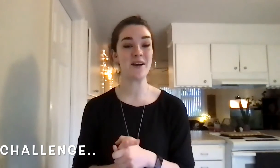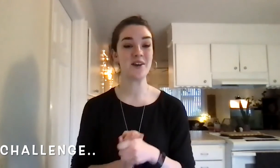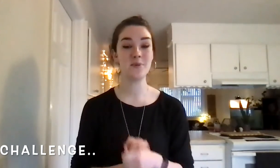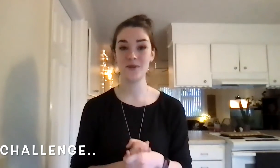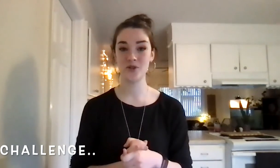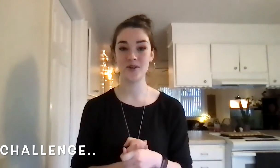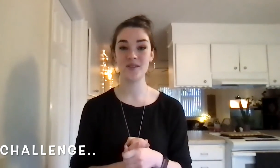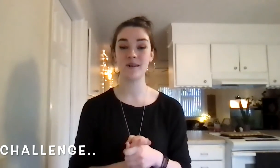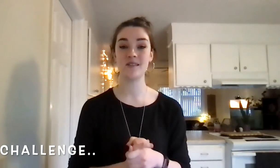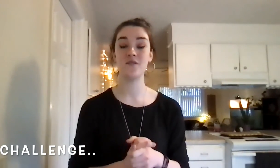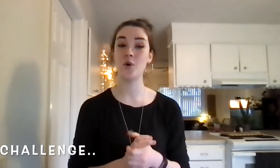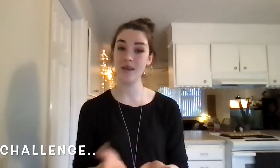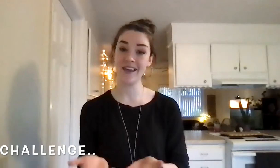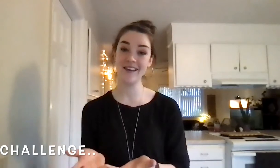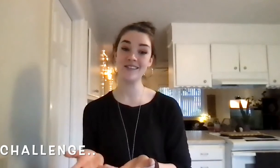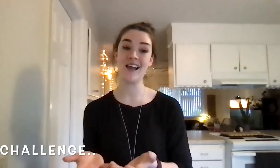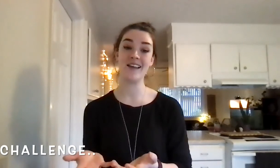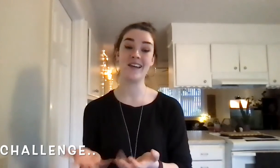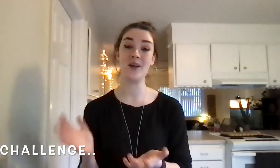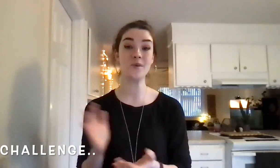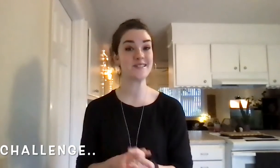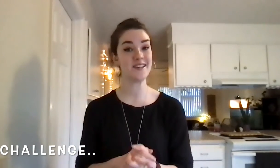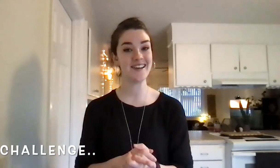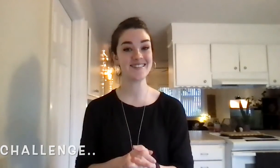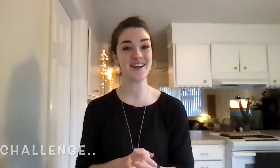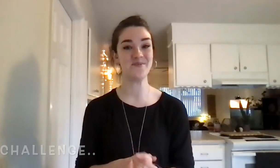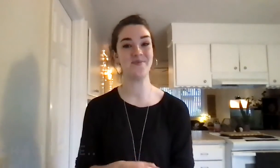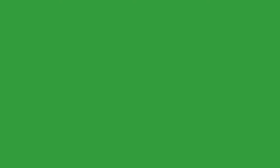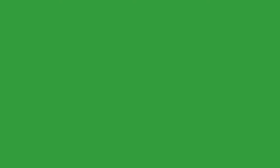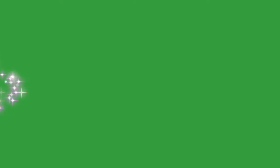I hope you enjoy the rest of your weekend, and I will see you next time.